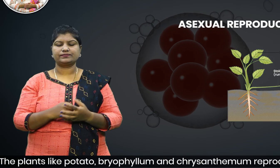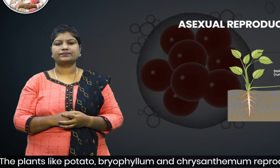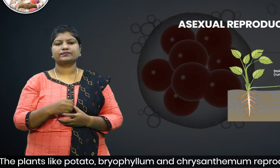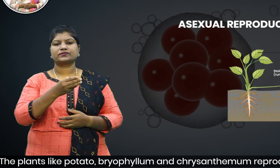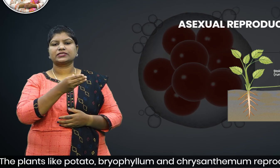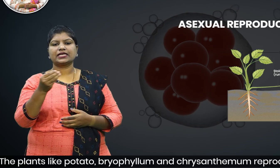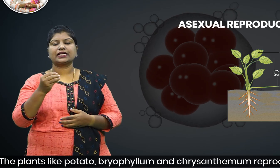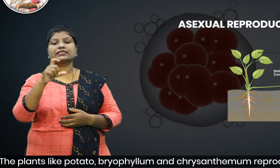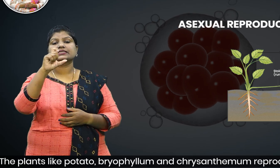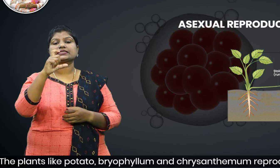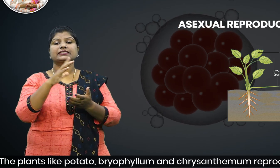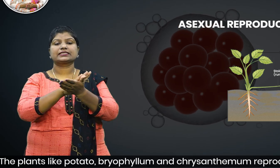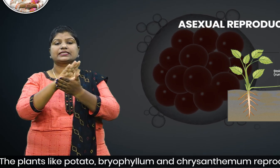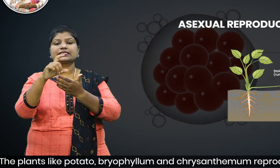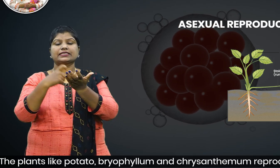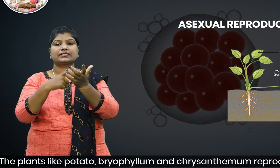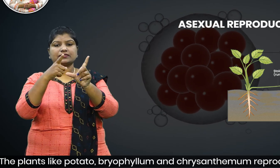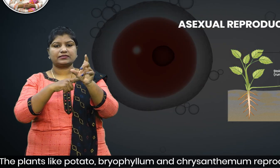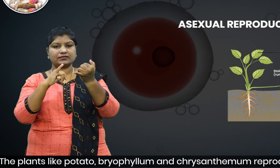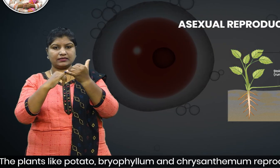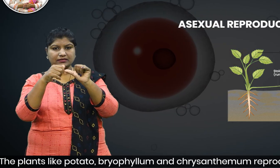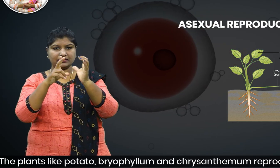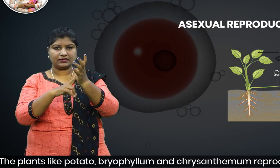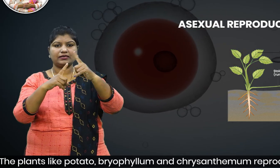and chrysanthemum